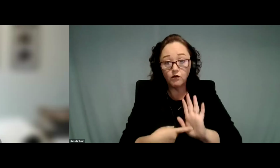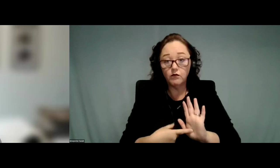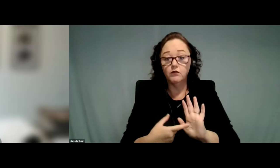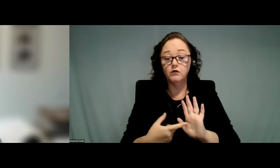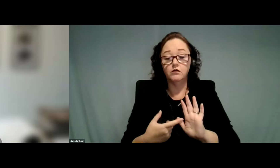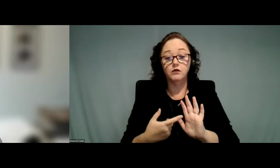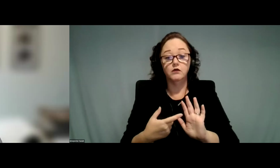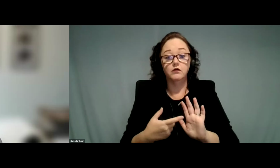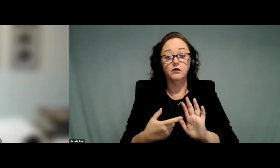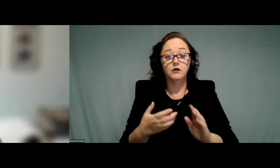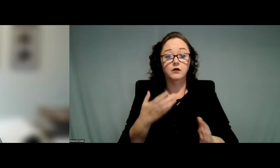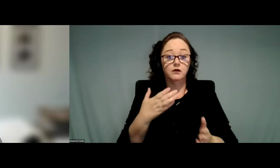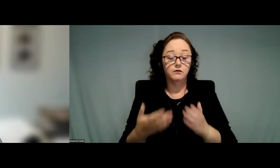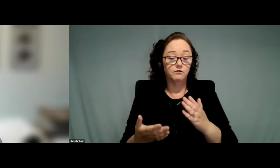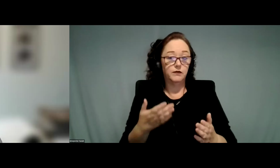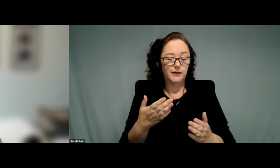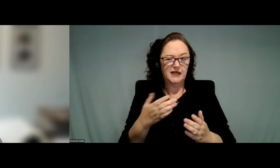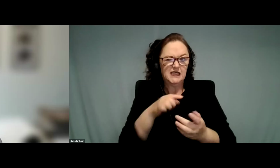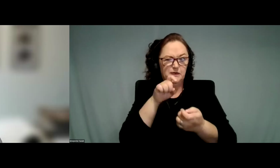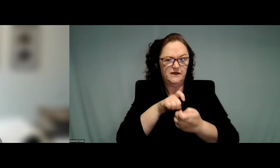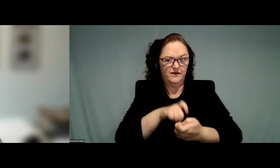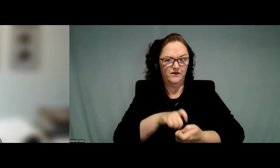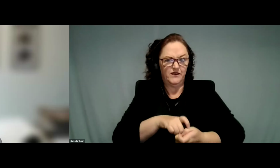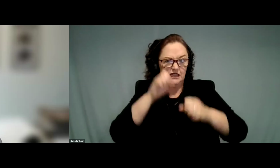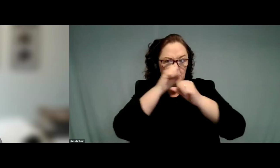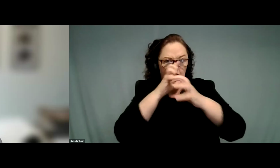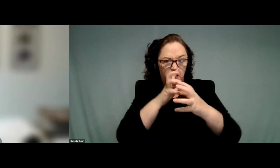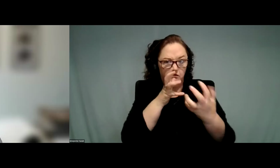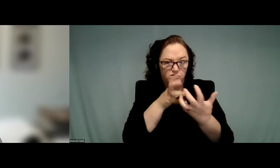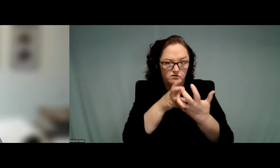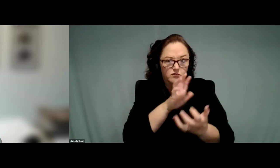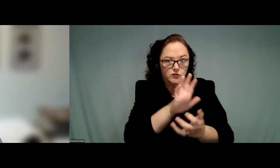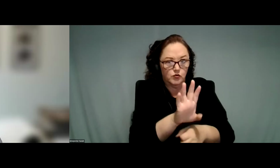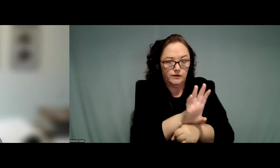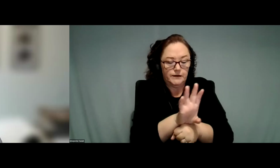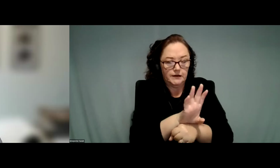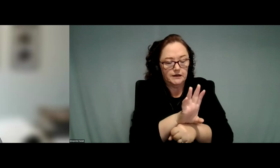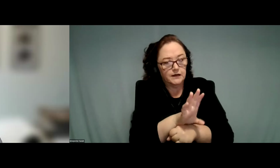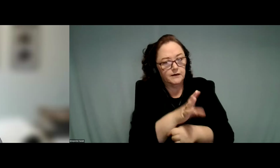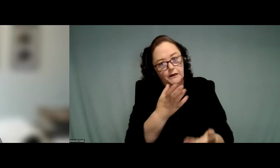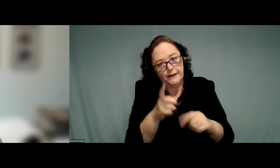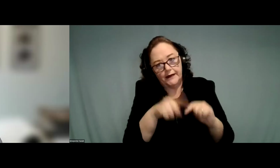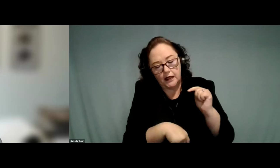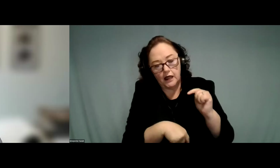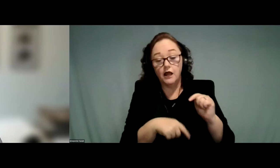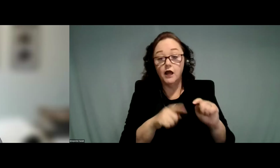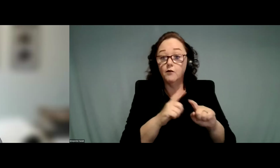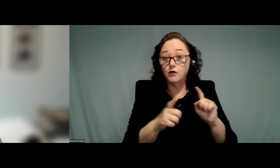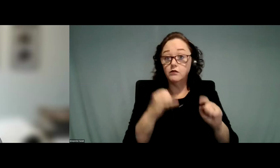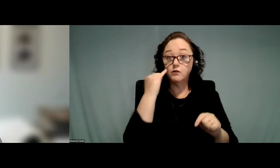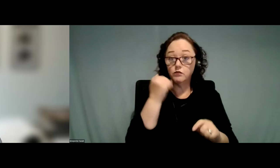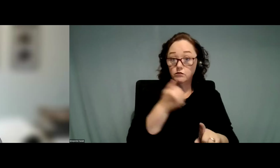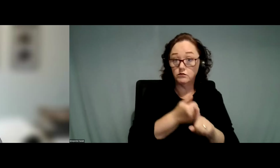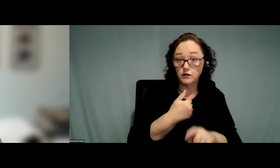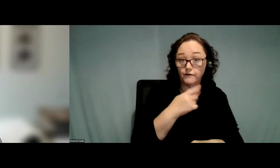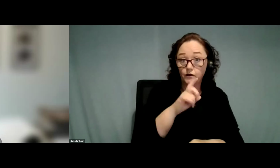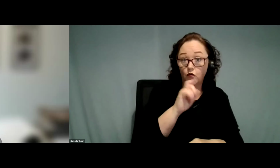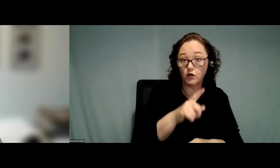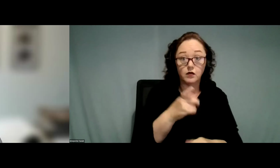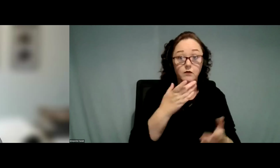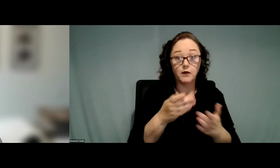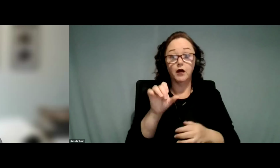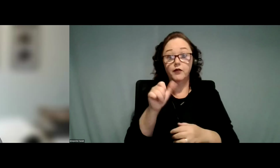into too specific of scenarios for your particular creative business, but there's a good chance if you have a question about something, someone else might too. So Teresa, I'll also